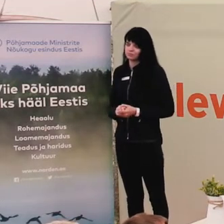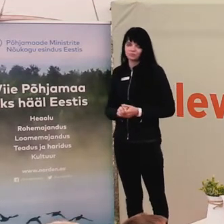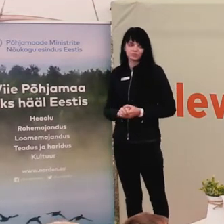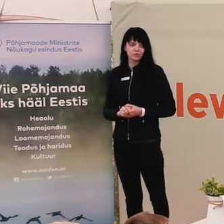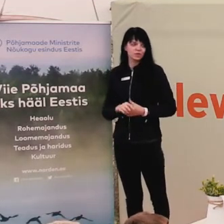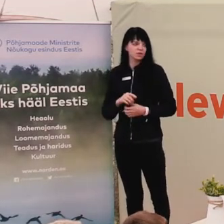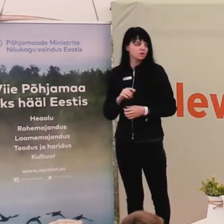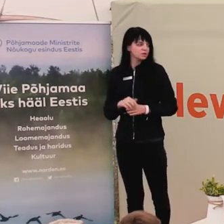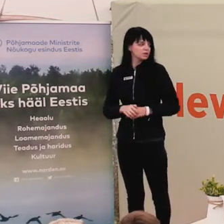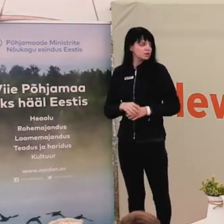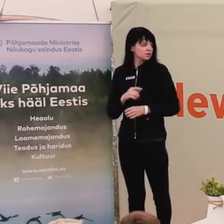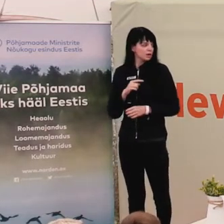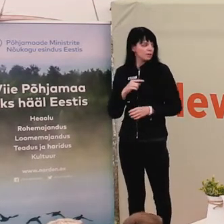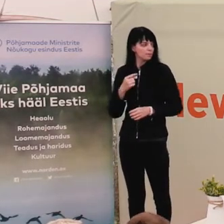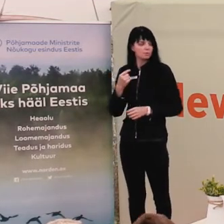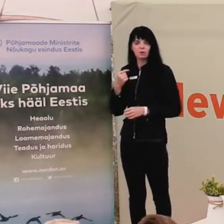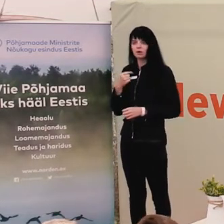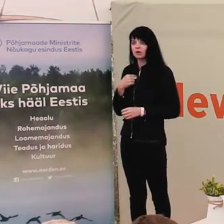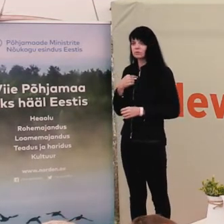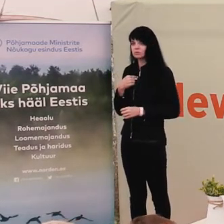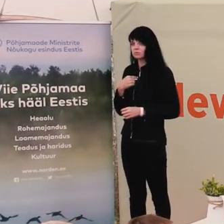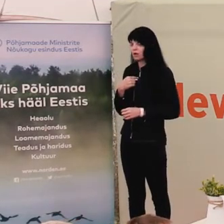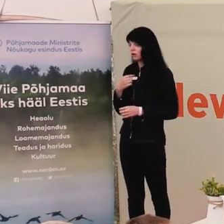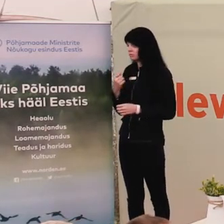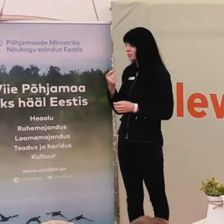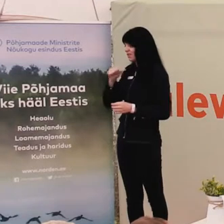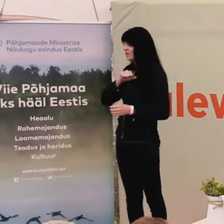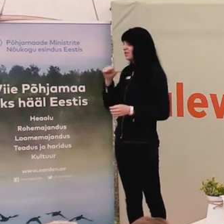And I'm going to buy some wine.